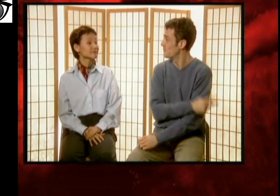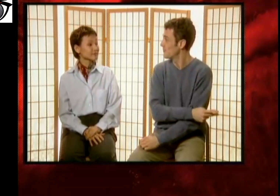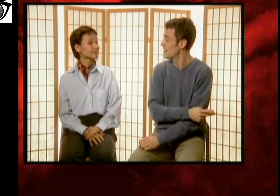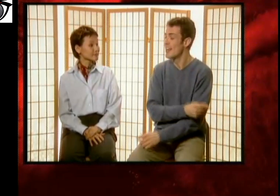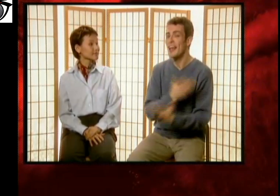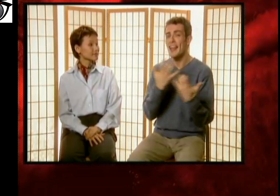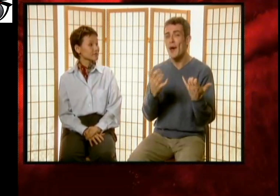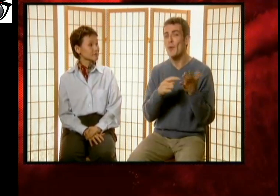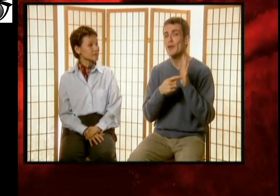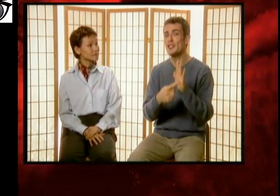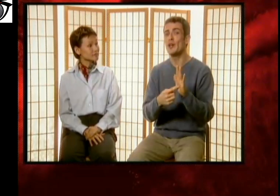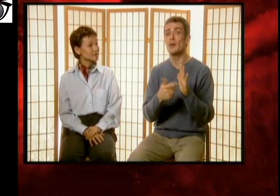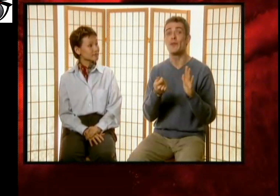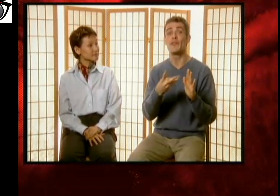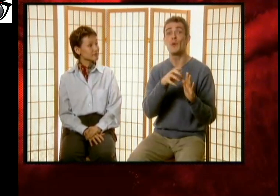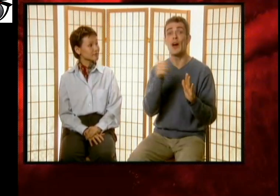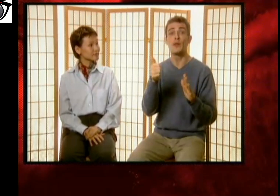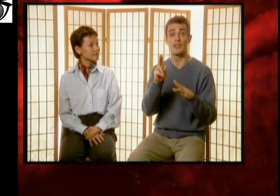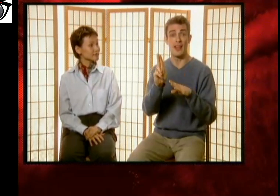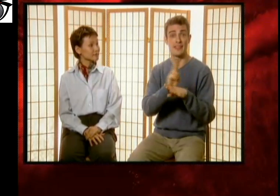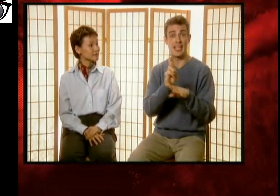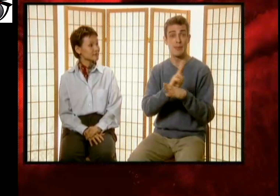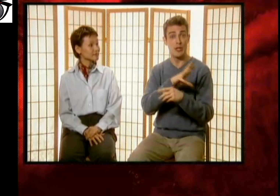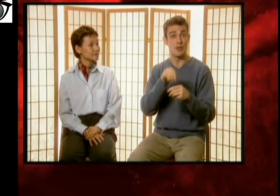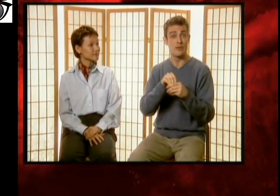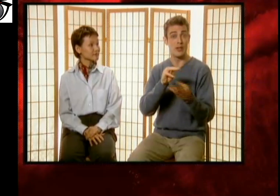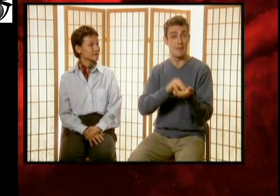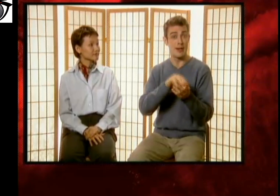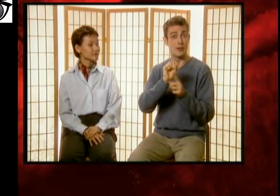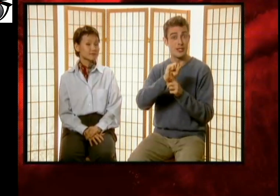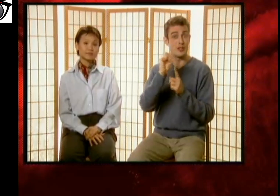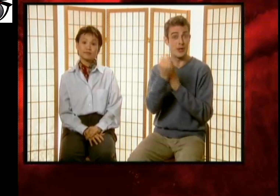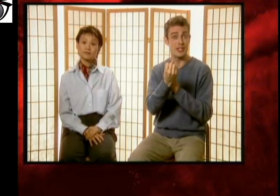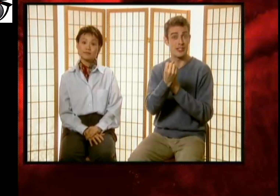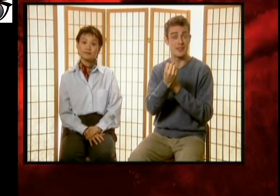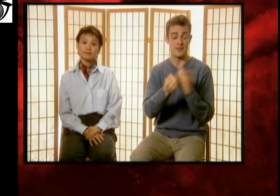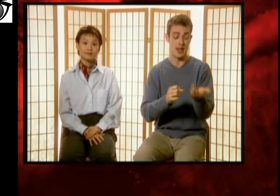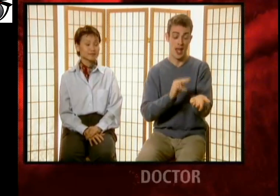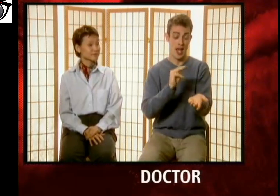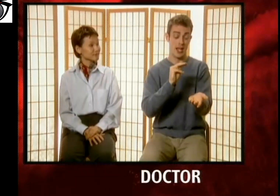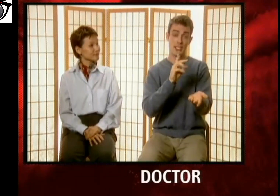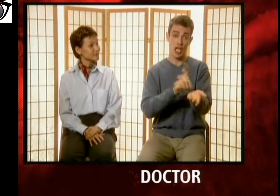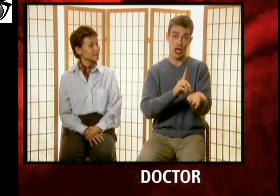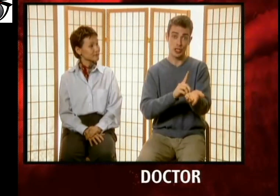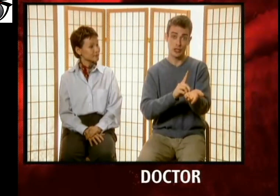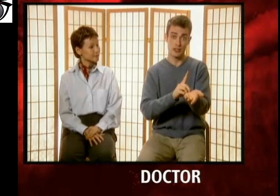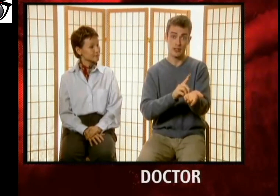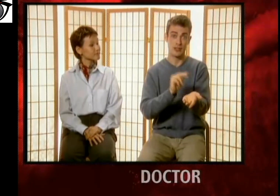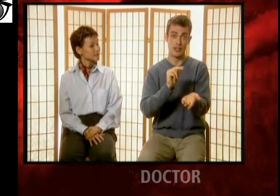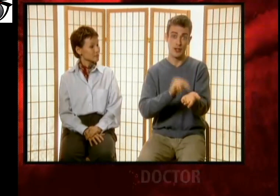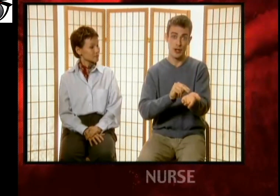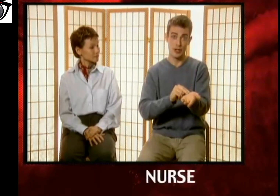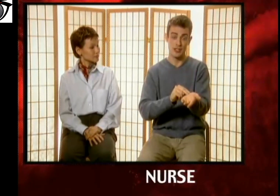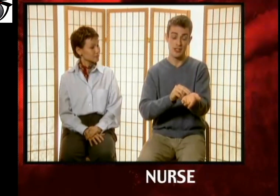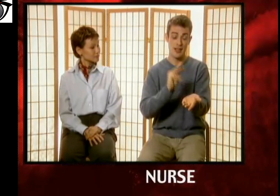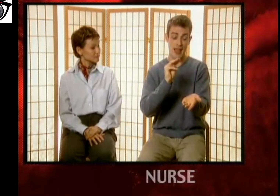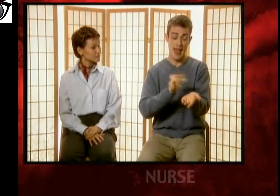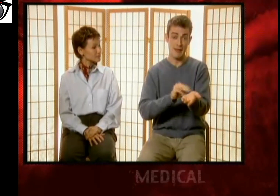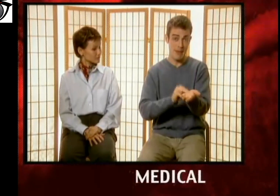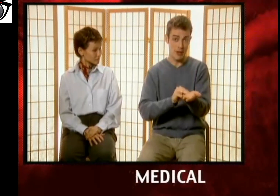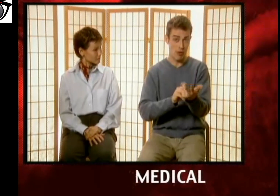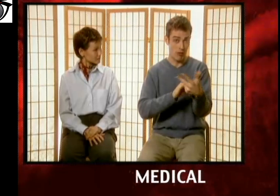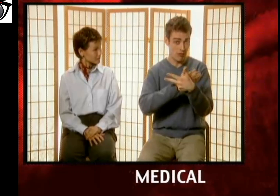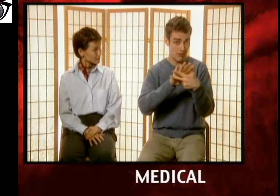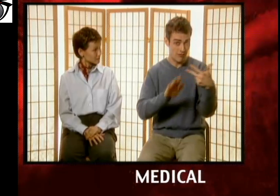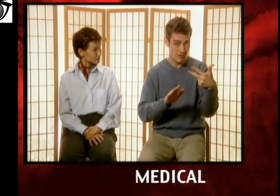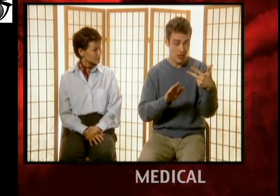patients. Now I want to show you a few other signs that can be useful in medical situations. Doctor, nurse,